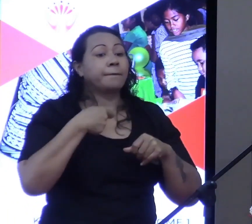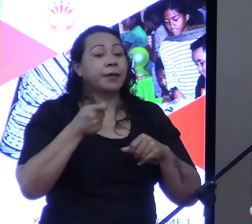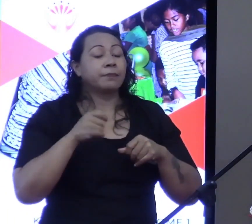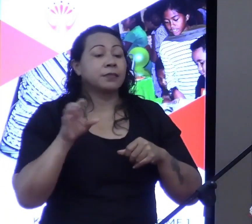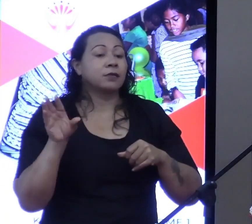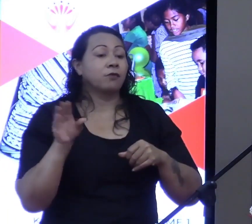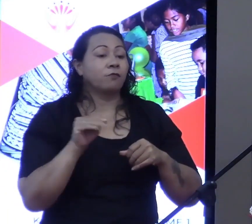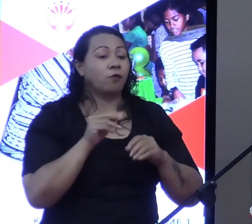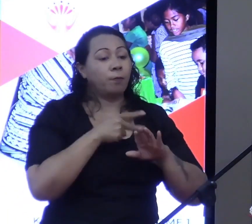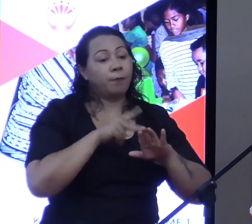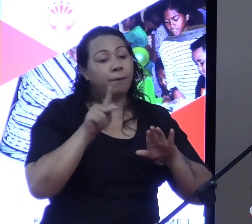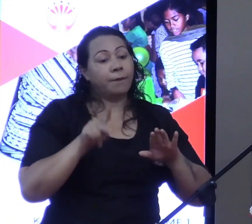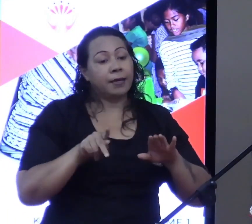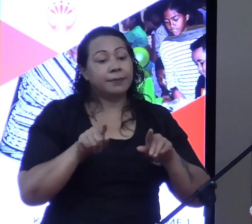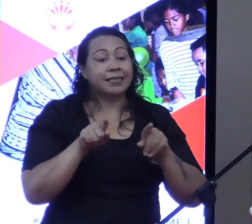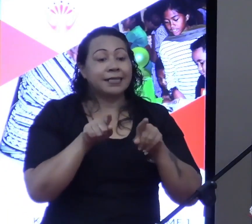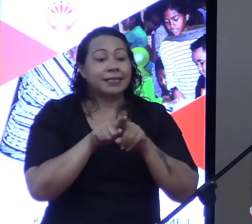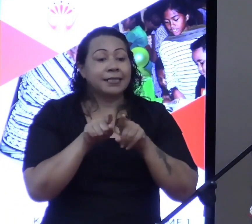Diplomatic Corps,